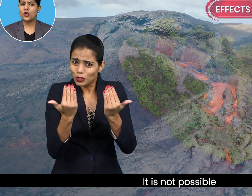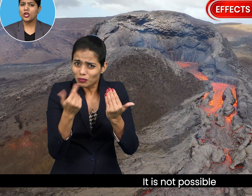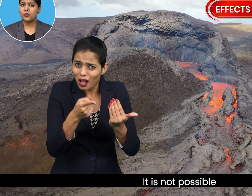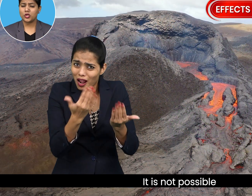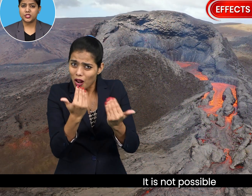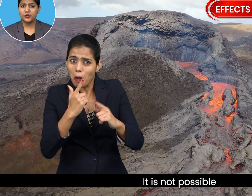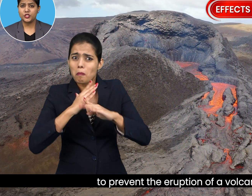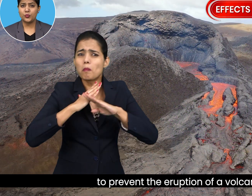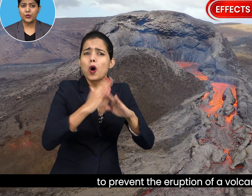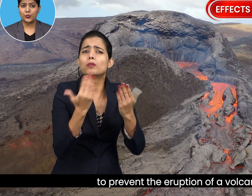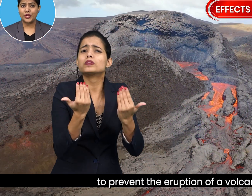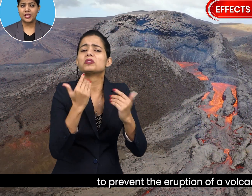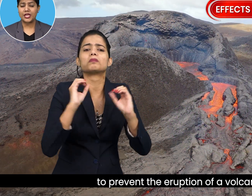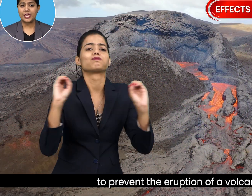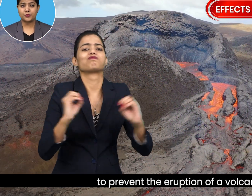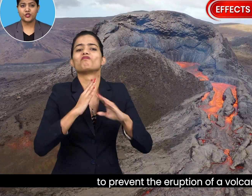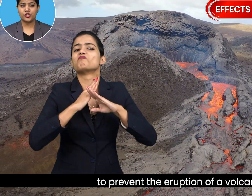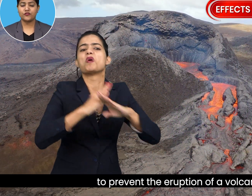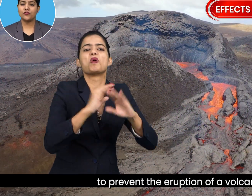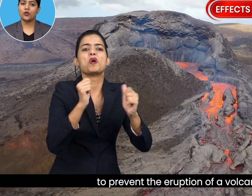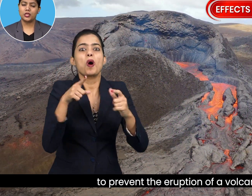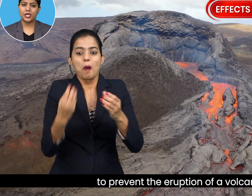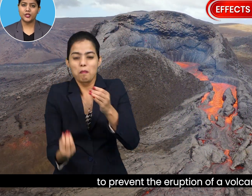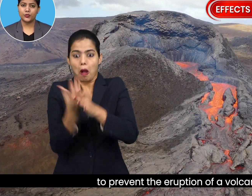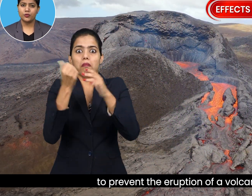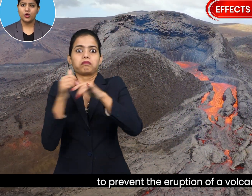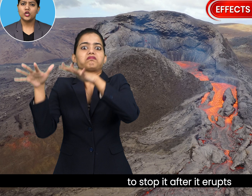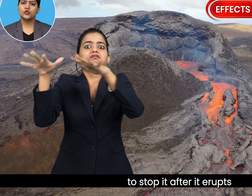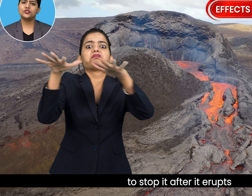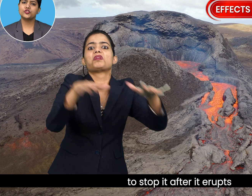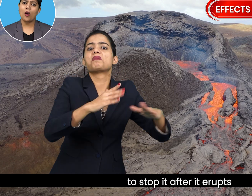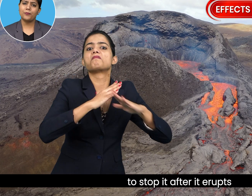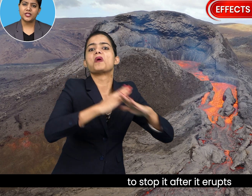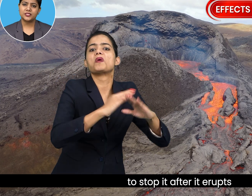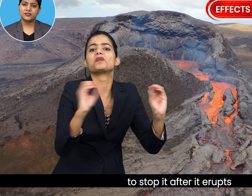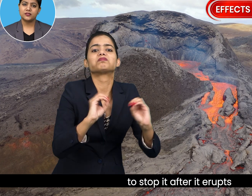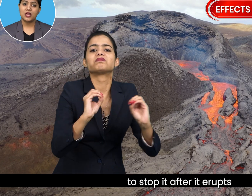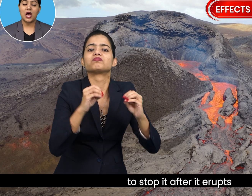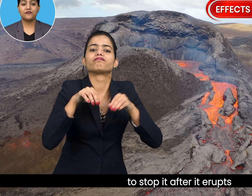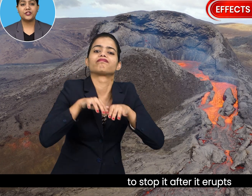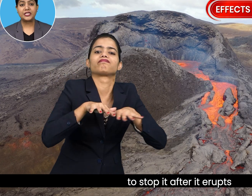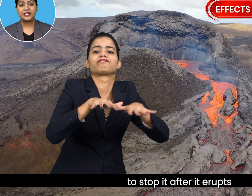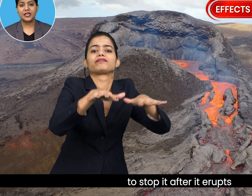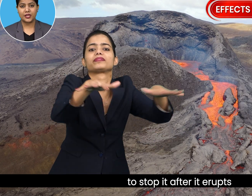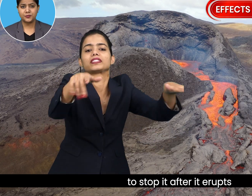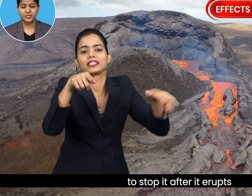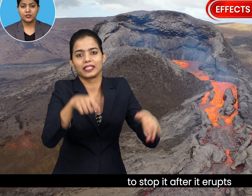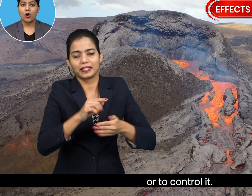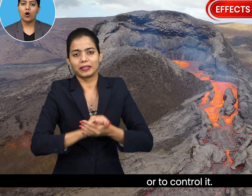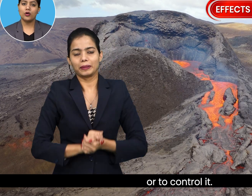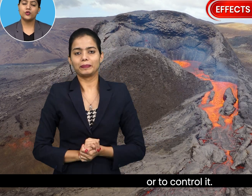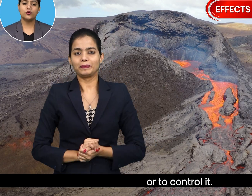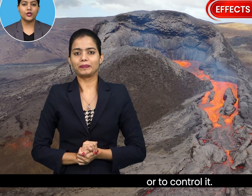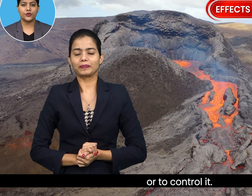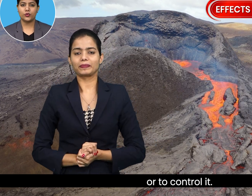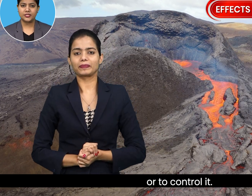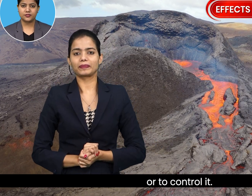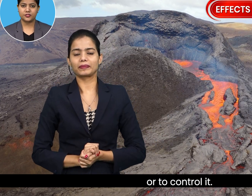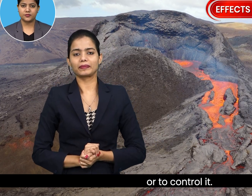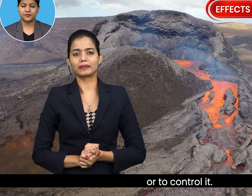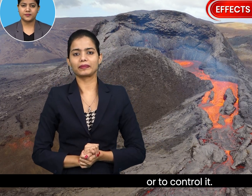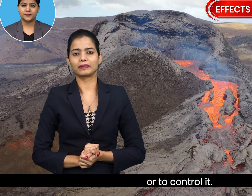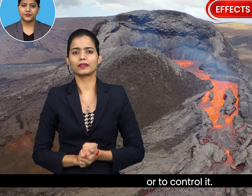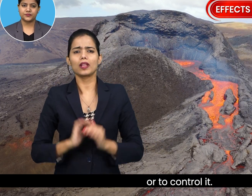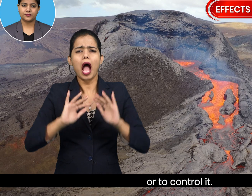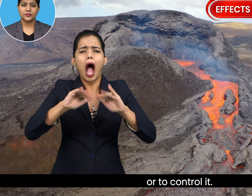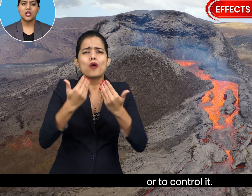It is not possible to prevent the eruption of a volcano, to stop it after it erupts, or to control